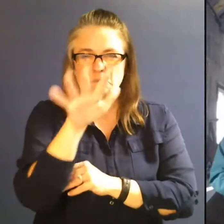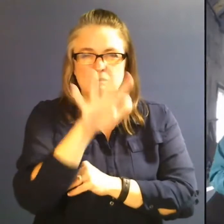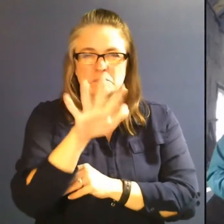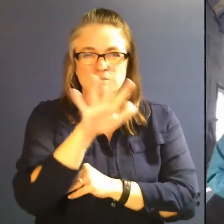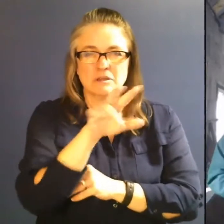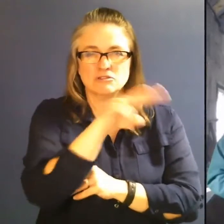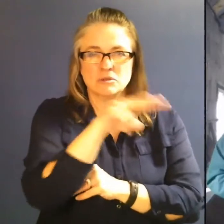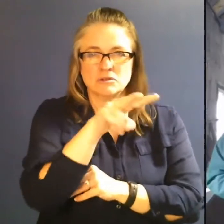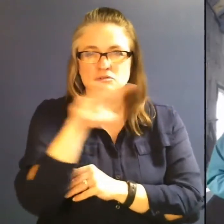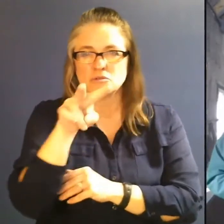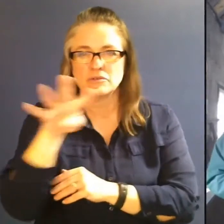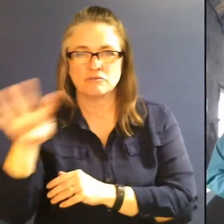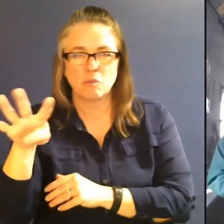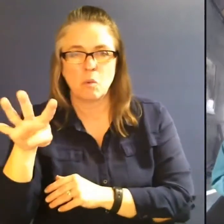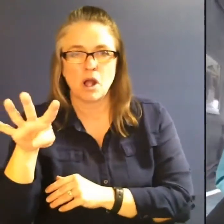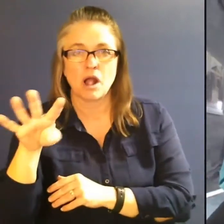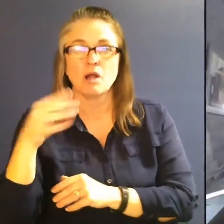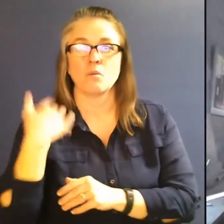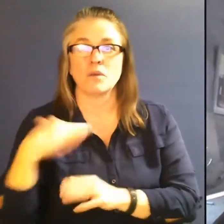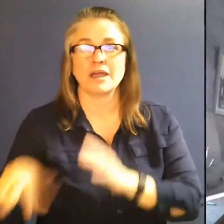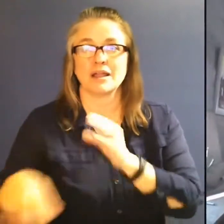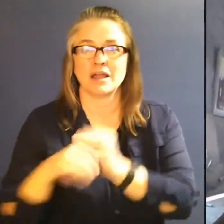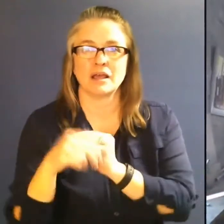typically just keep it to 1.